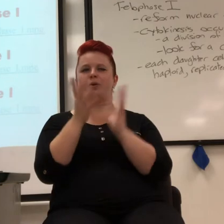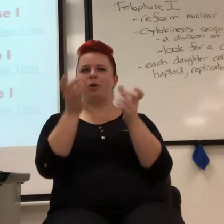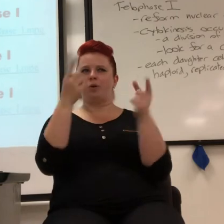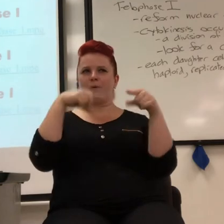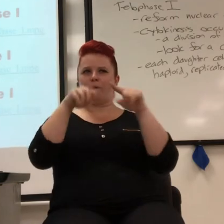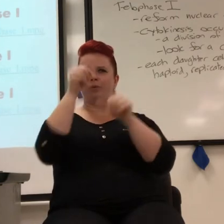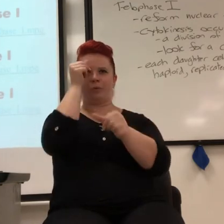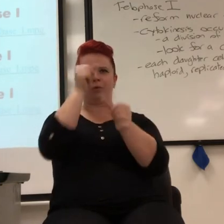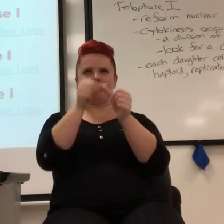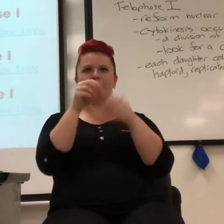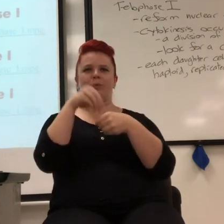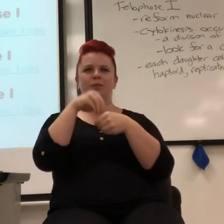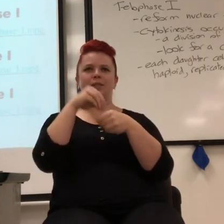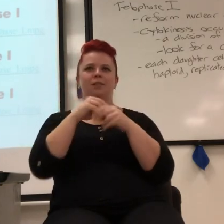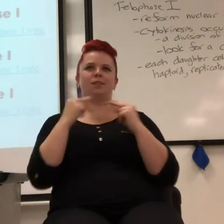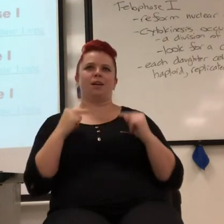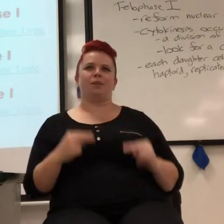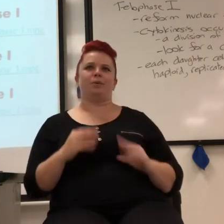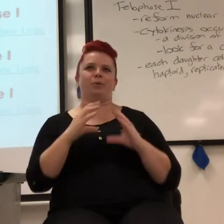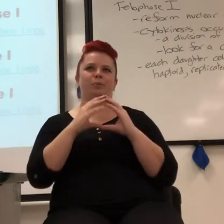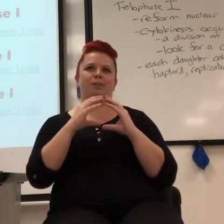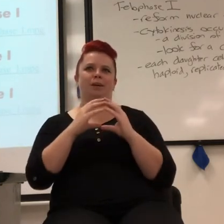in a human cell.